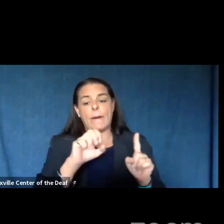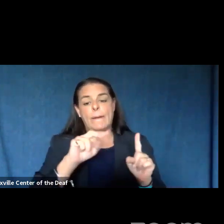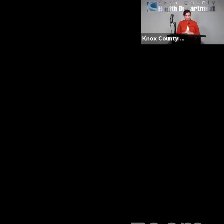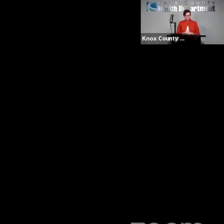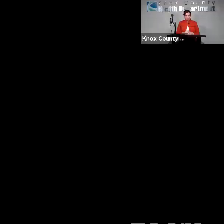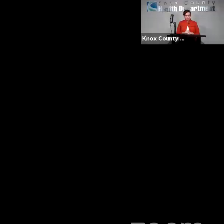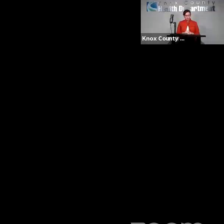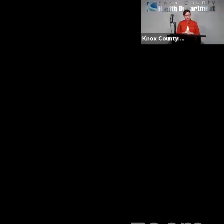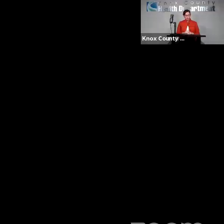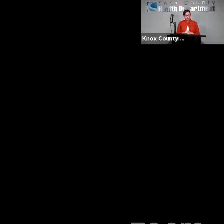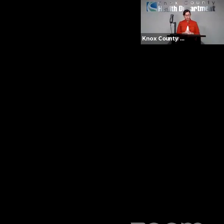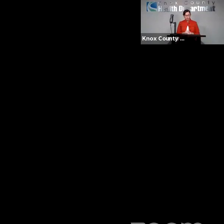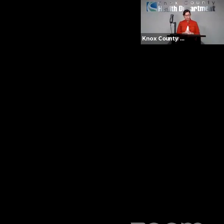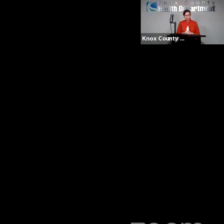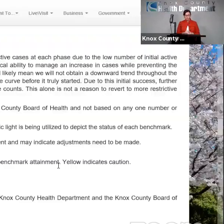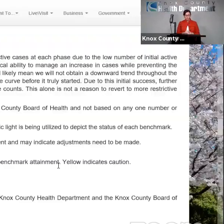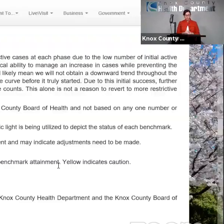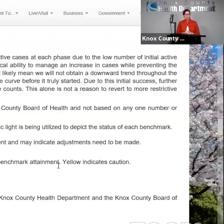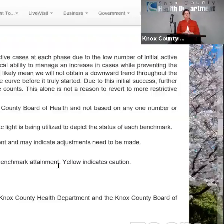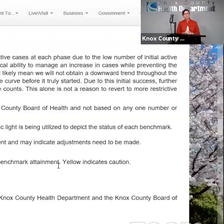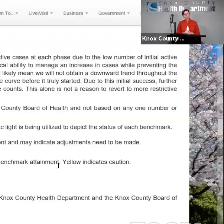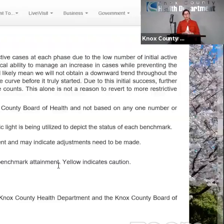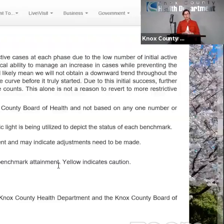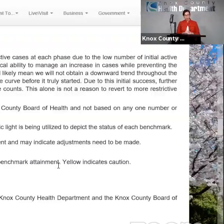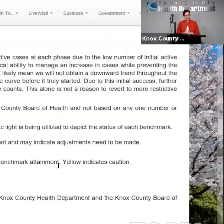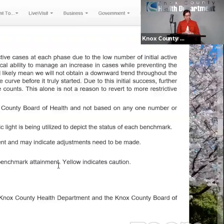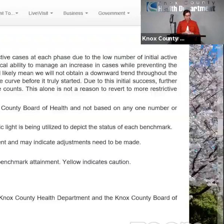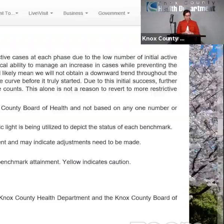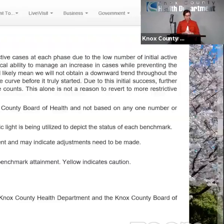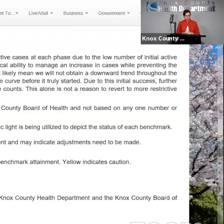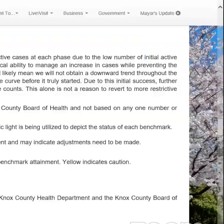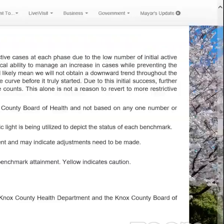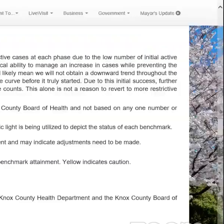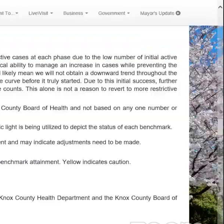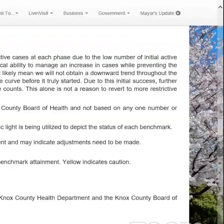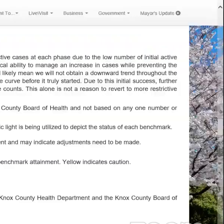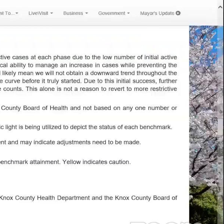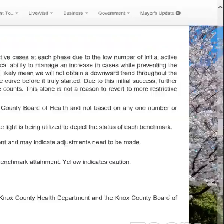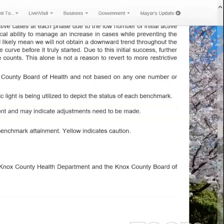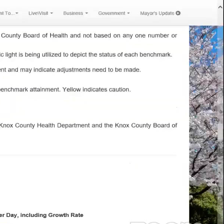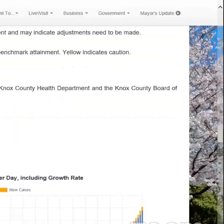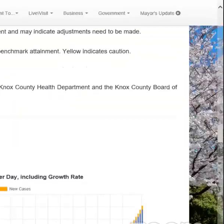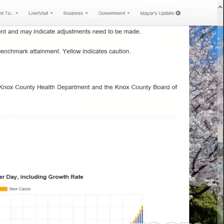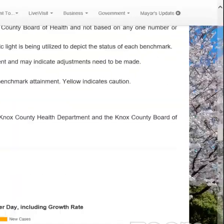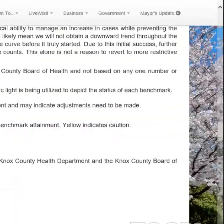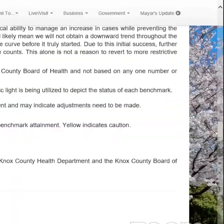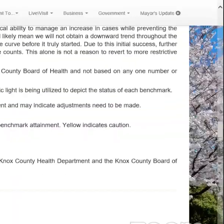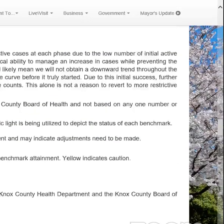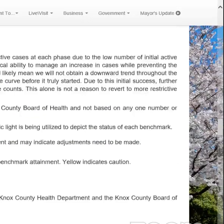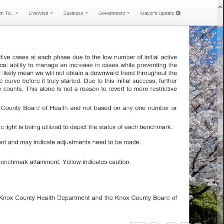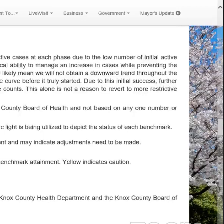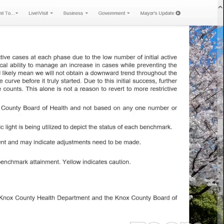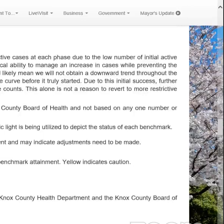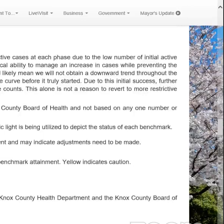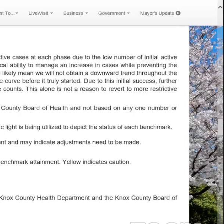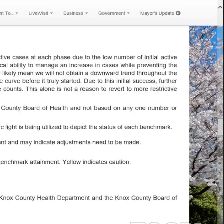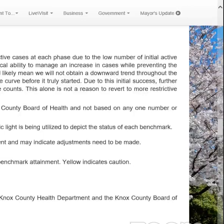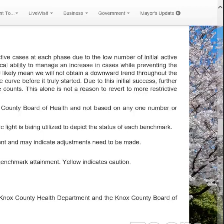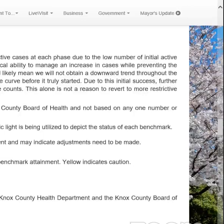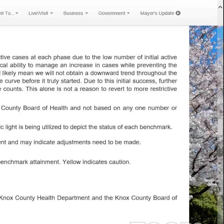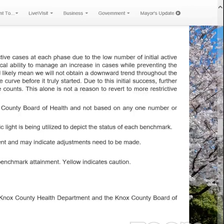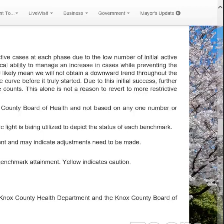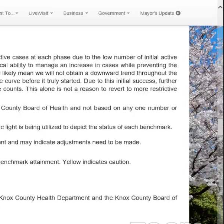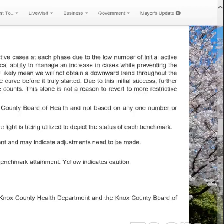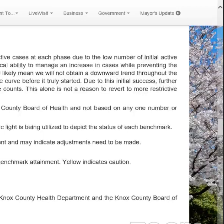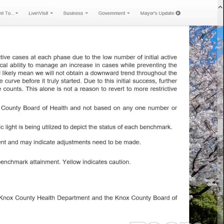majority of our benchmarks, what we want to see is no 3-day statistically significant shifts within a 2-week